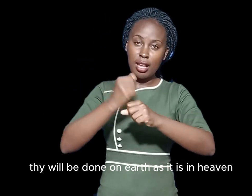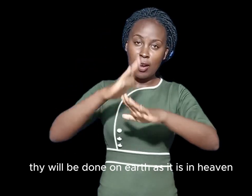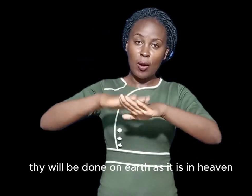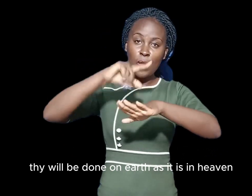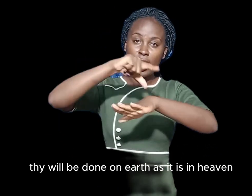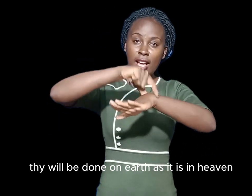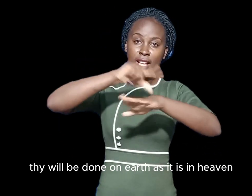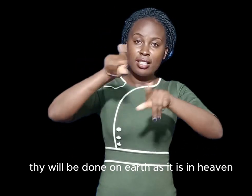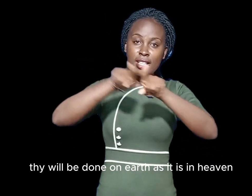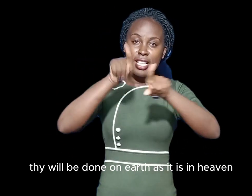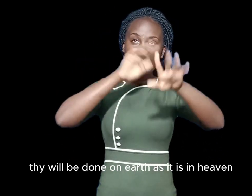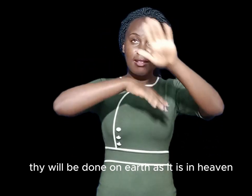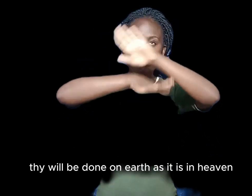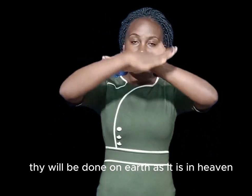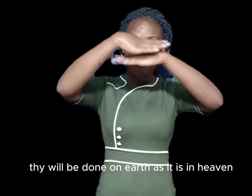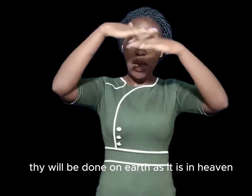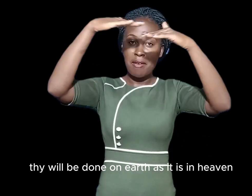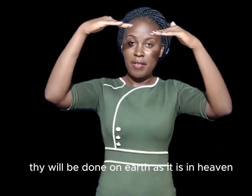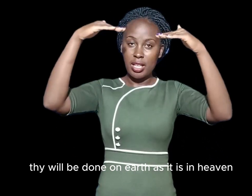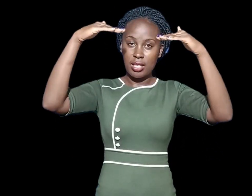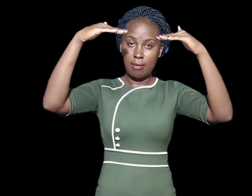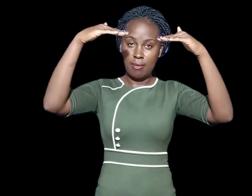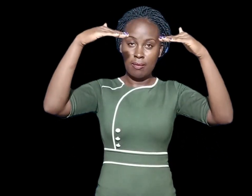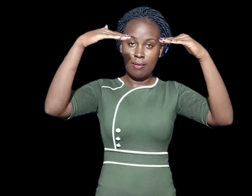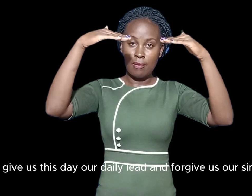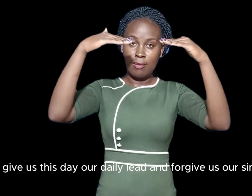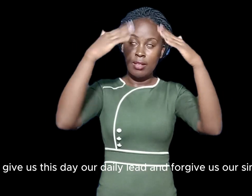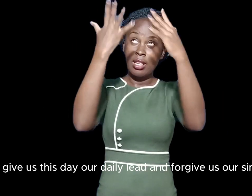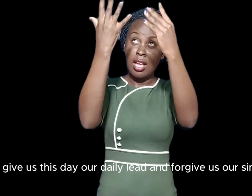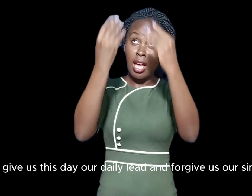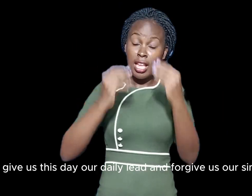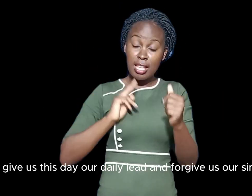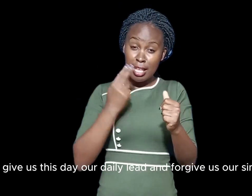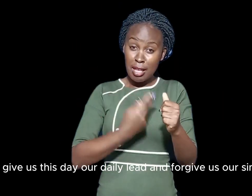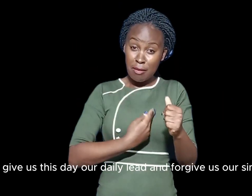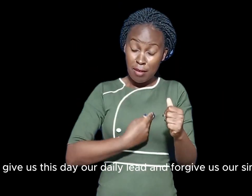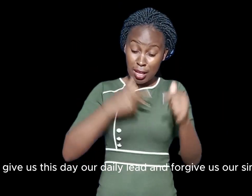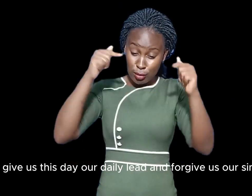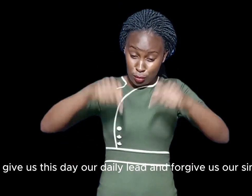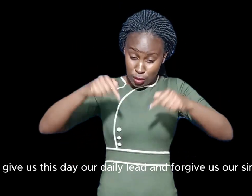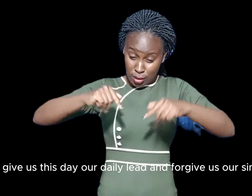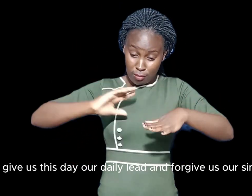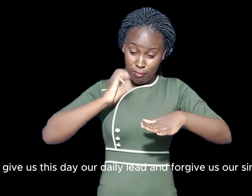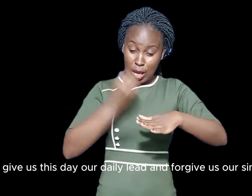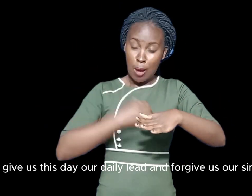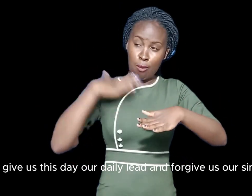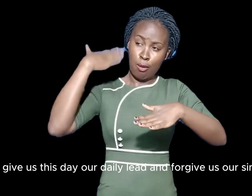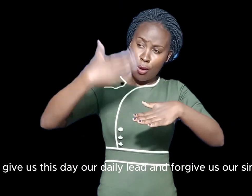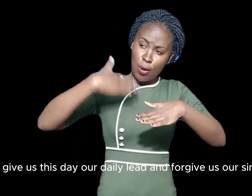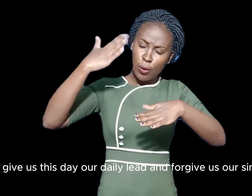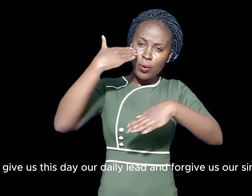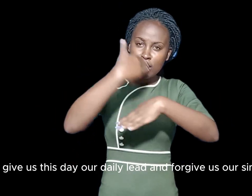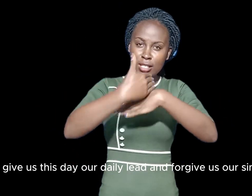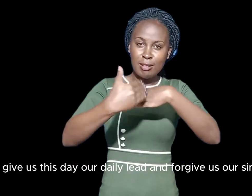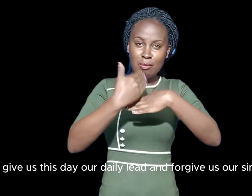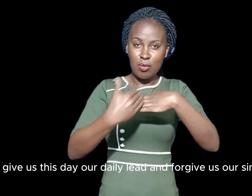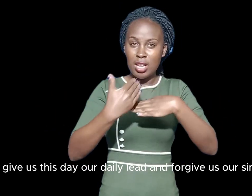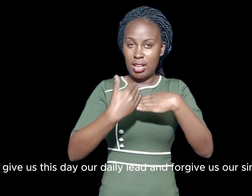As it is in heaven Give us this day Our daily bread And